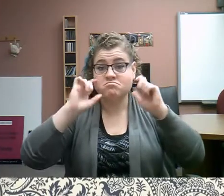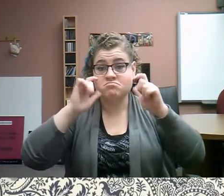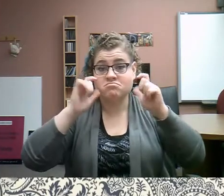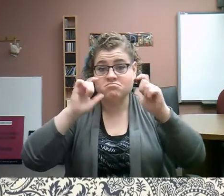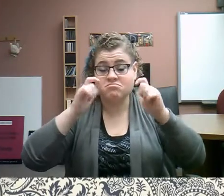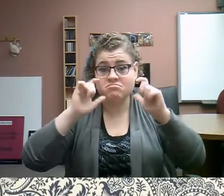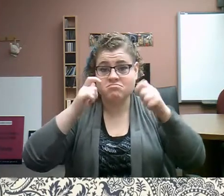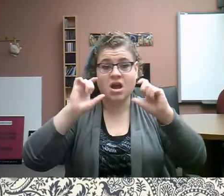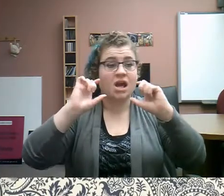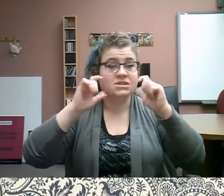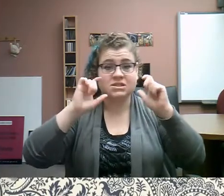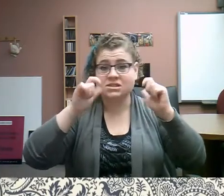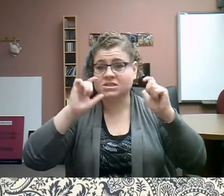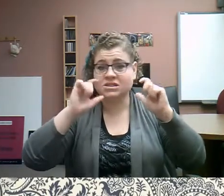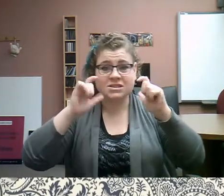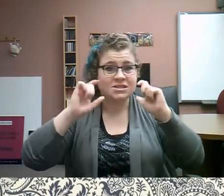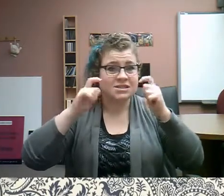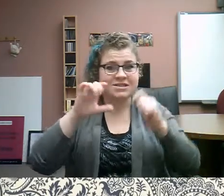Or